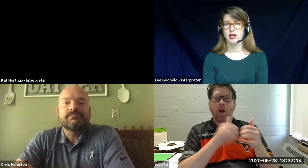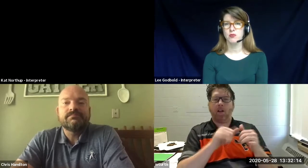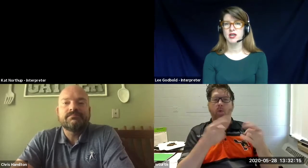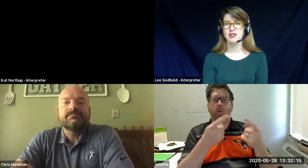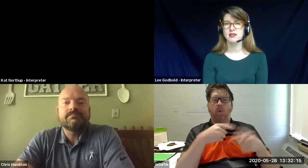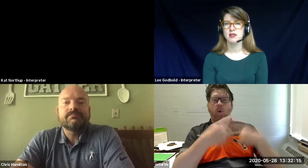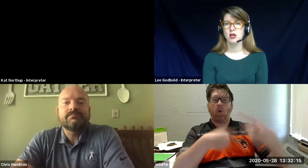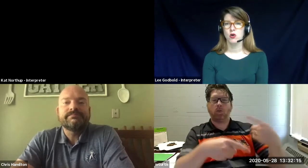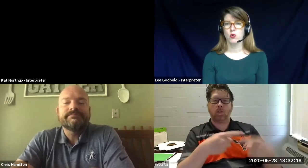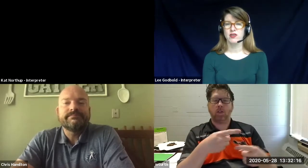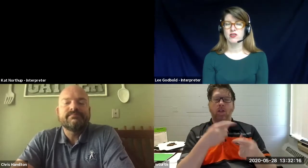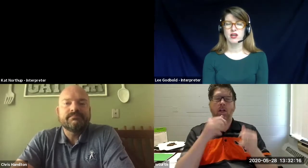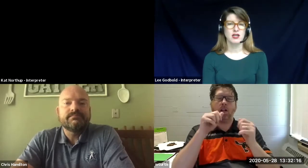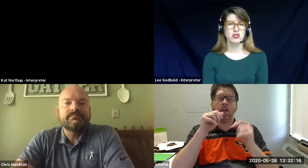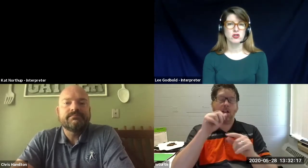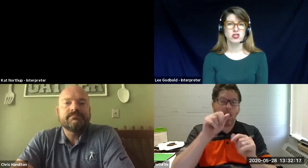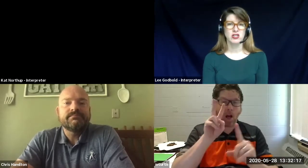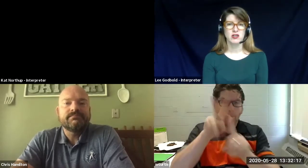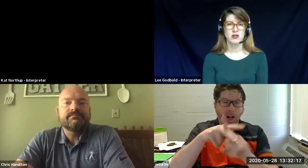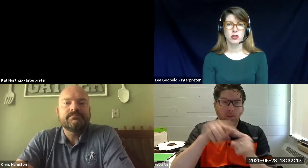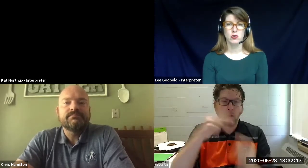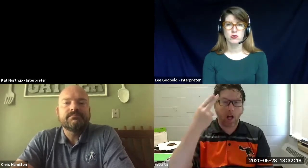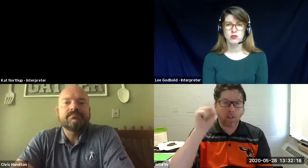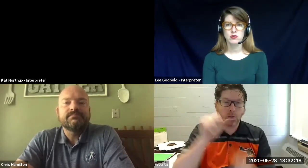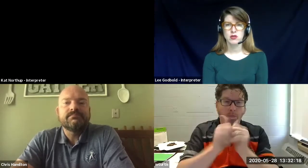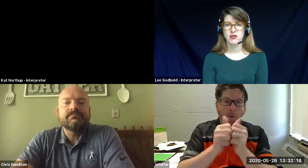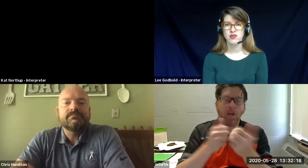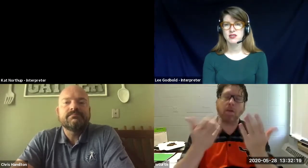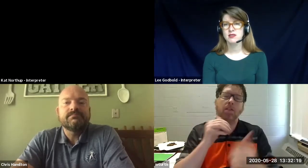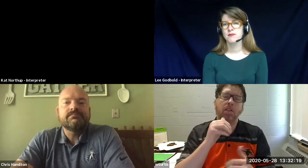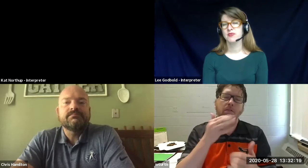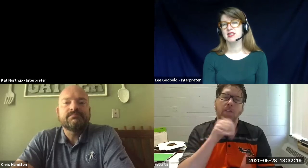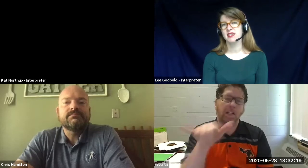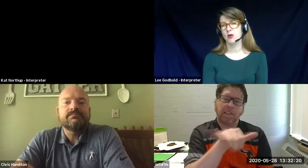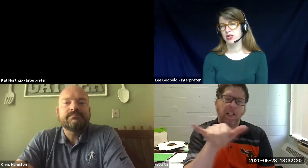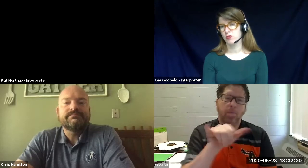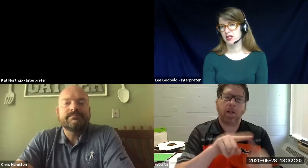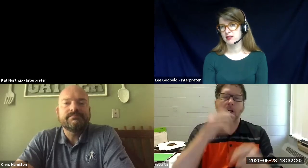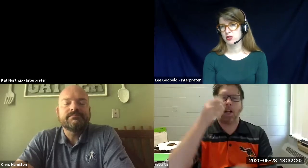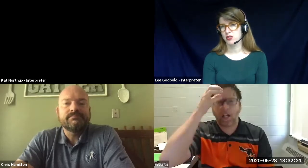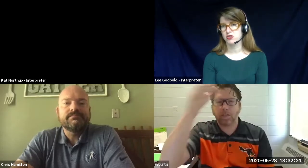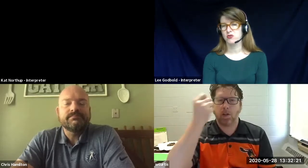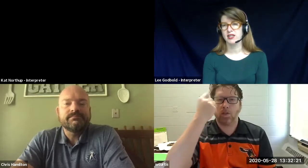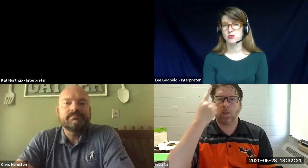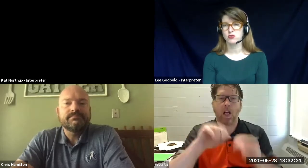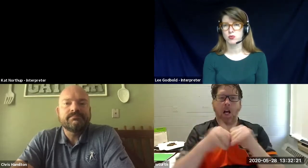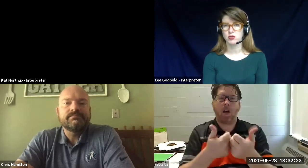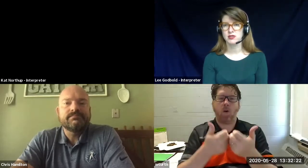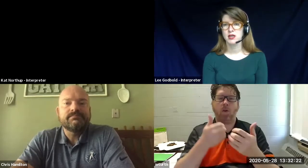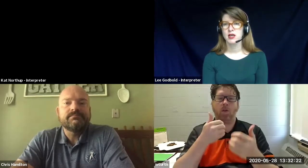help us with structuring our own events and see how we could apply some of those to high school sports.